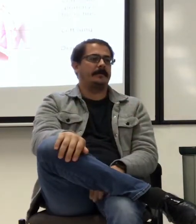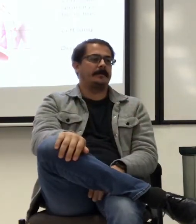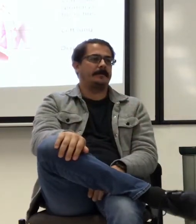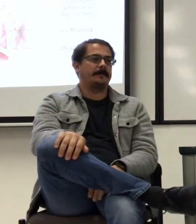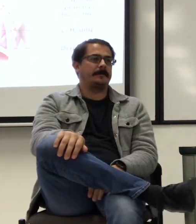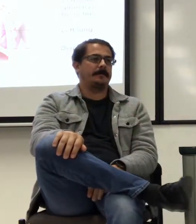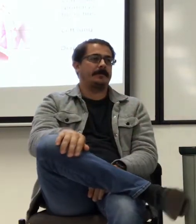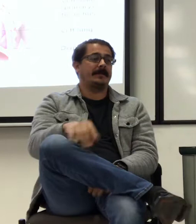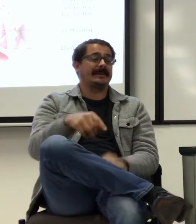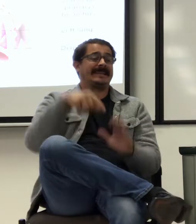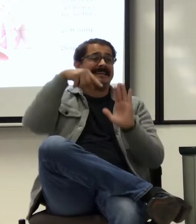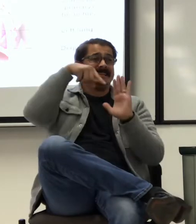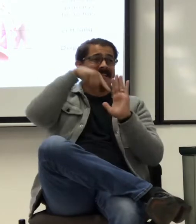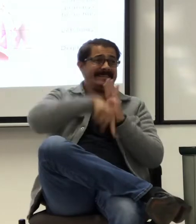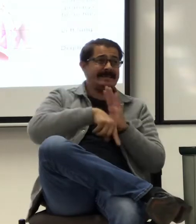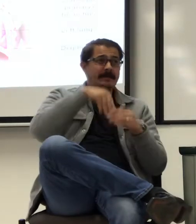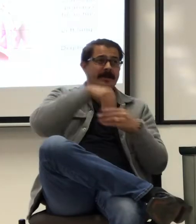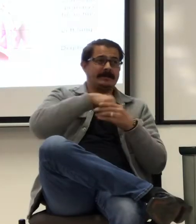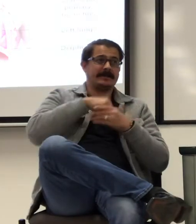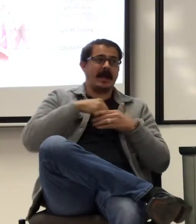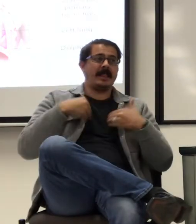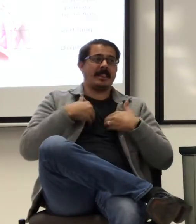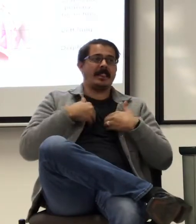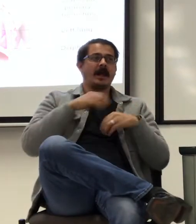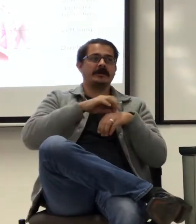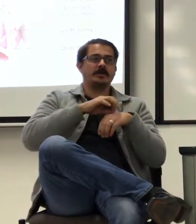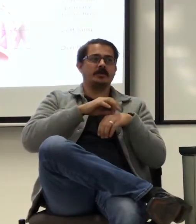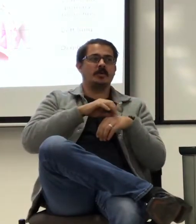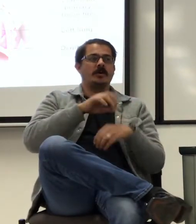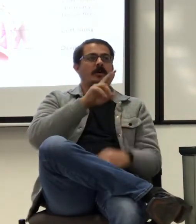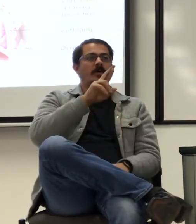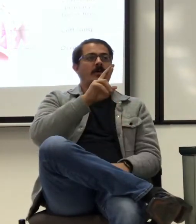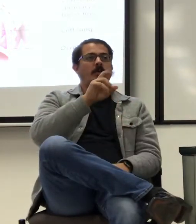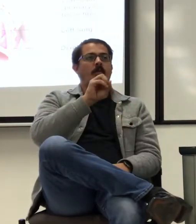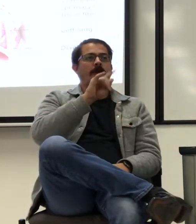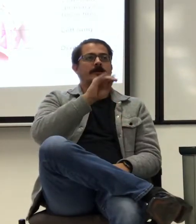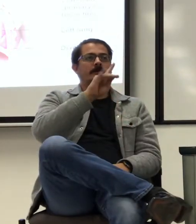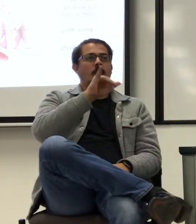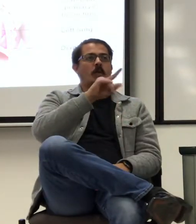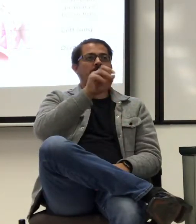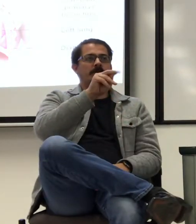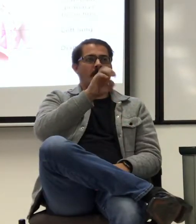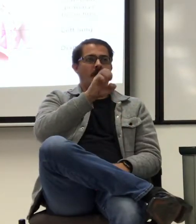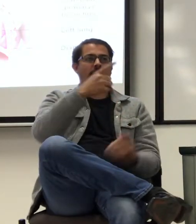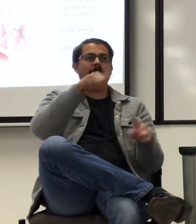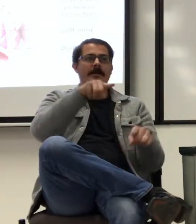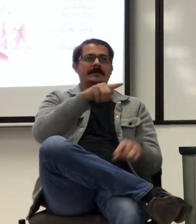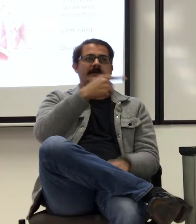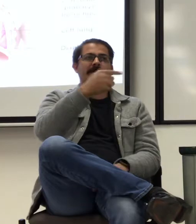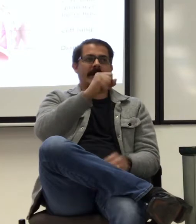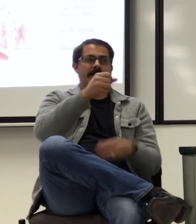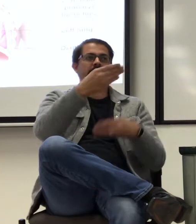Deep inside the lung tissue, respiratory zone, gas exchange.